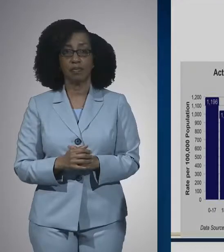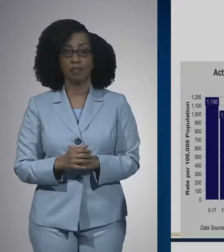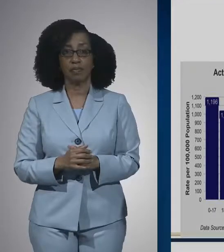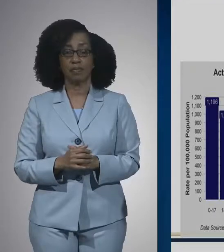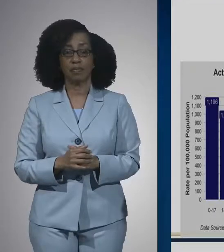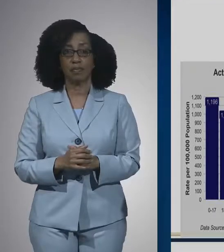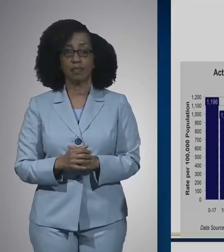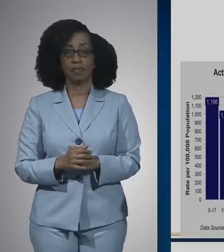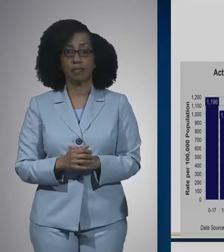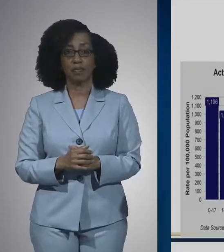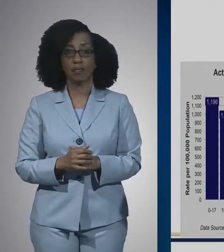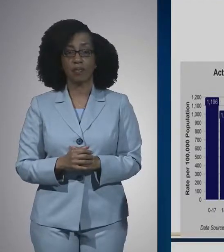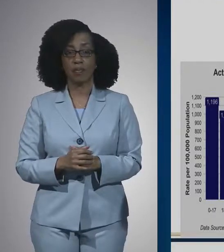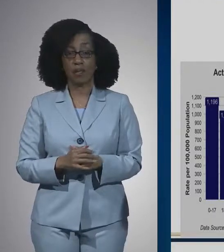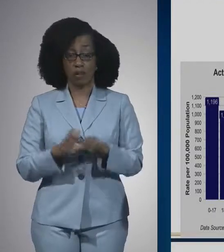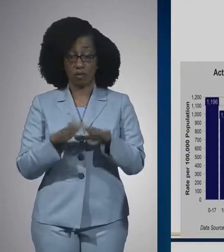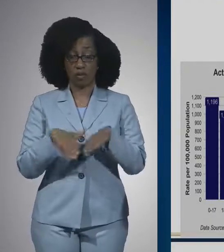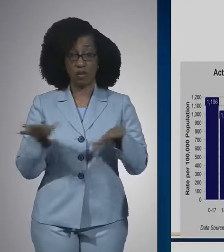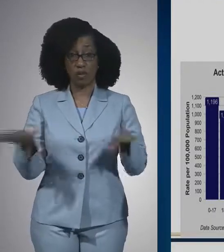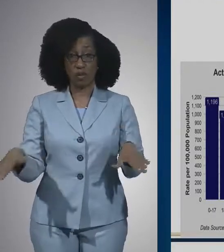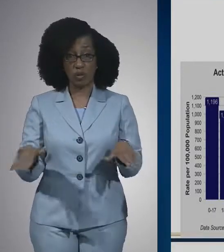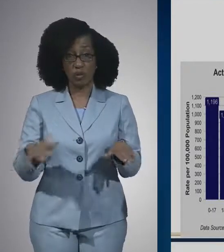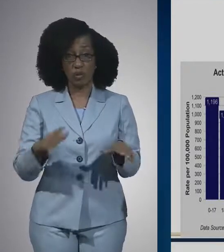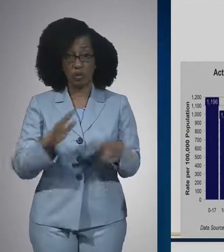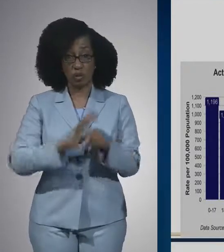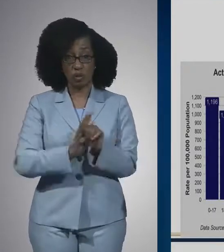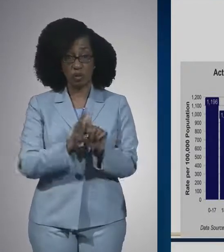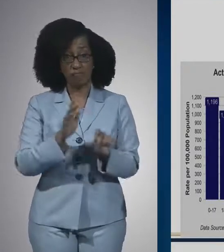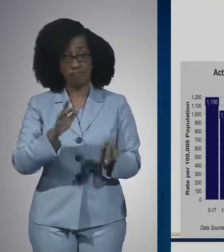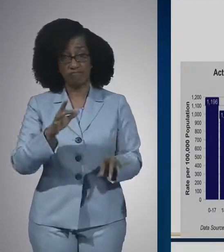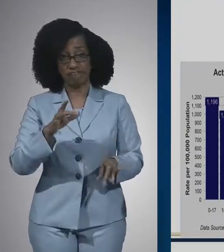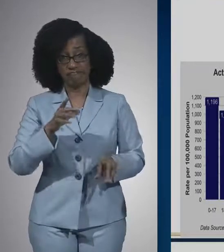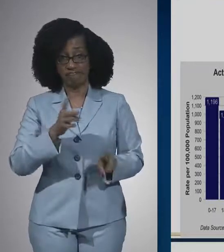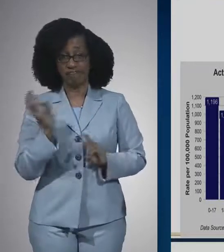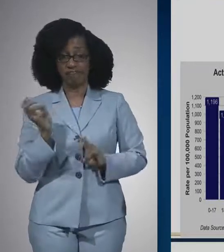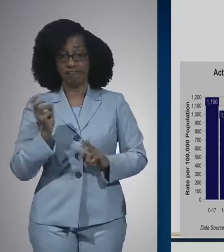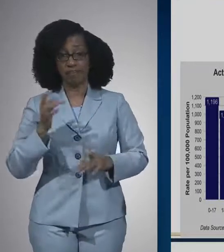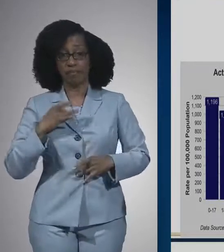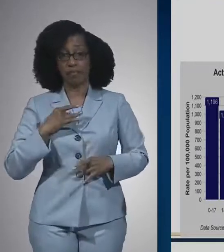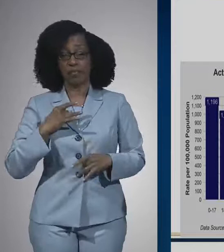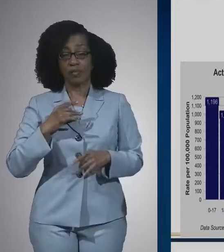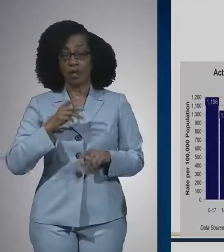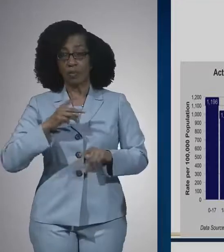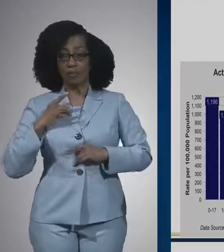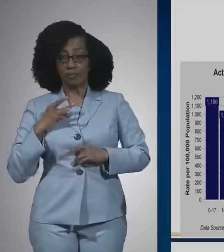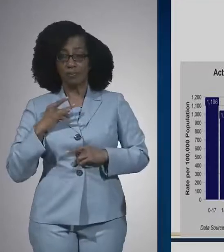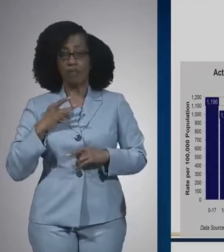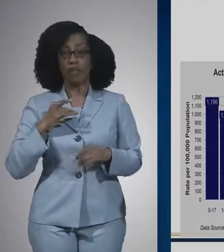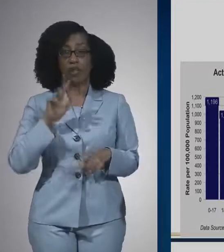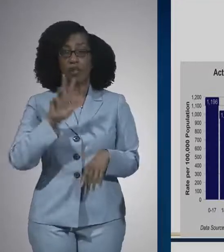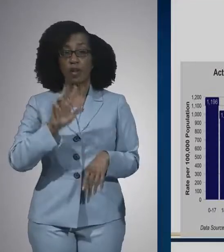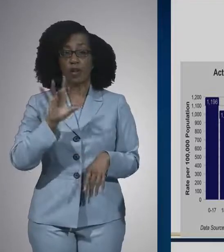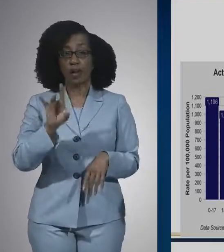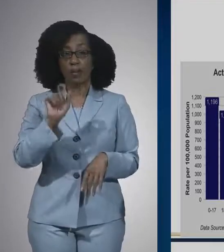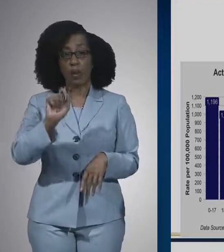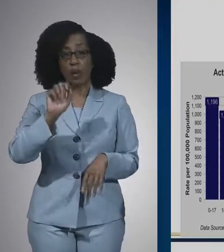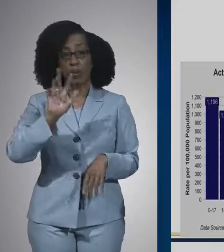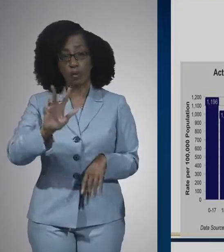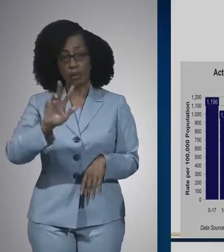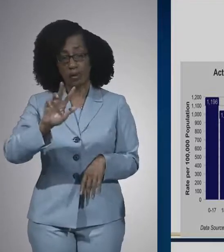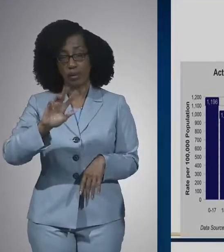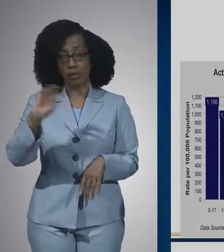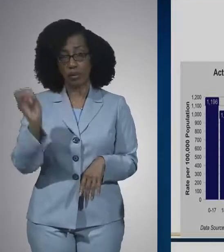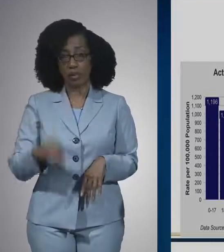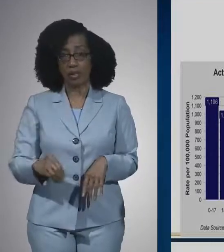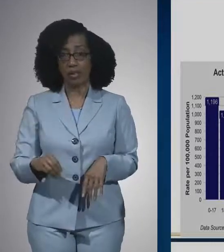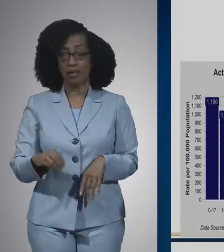The percent of active pediatric cases among all of the cases is 38.3%. And as you can see from this